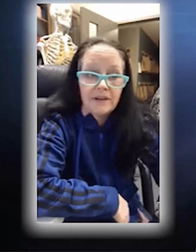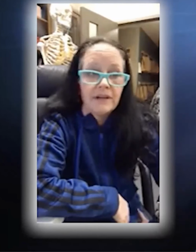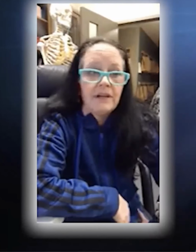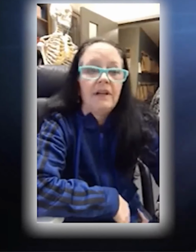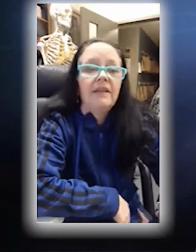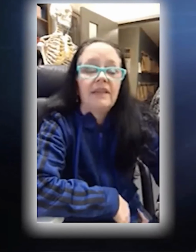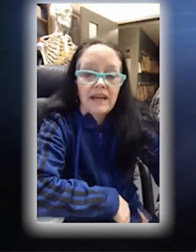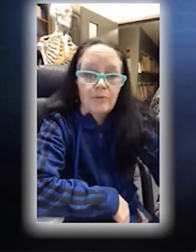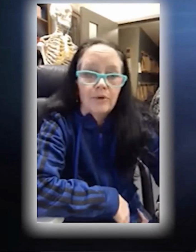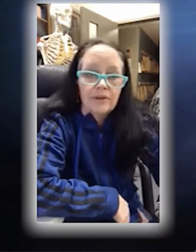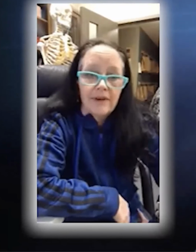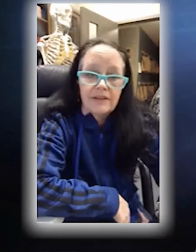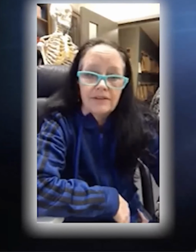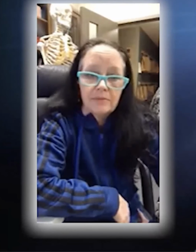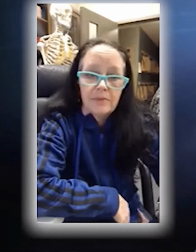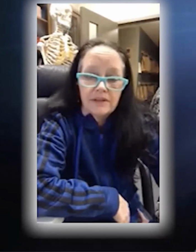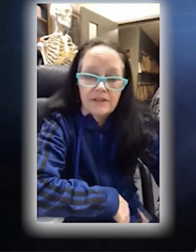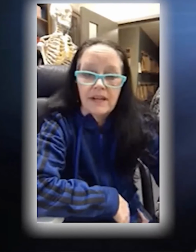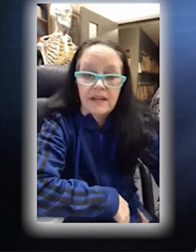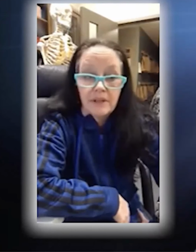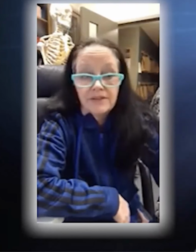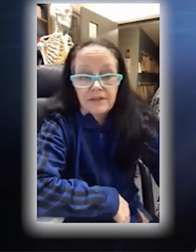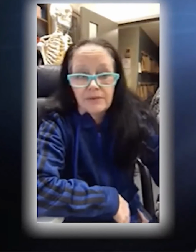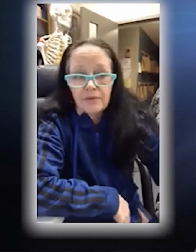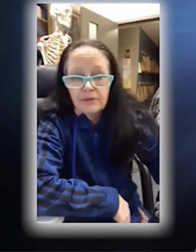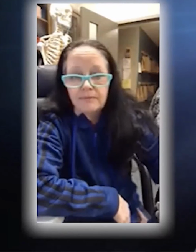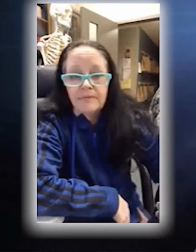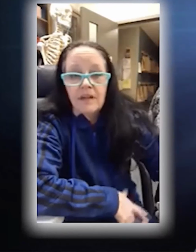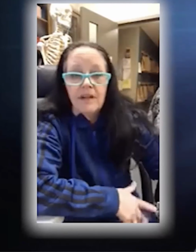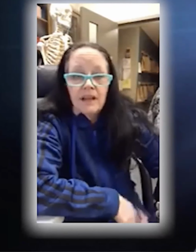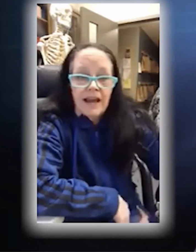or weird, they have worth, valuing their opinions, and a place